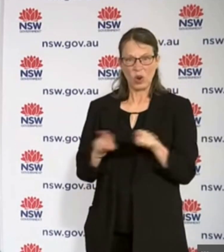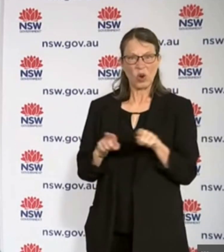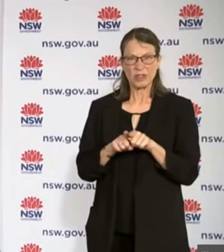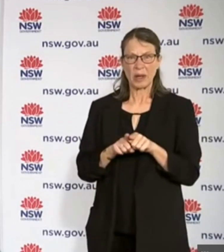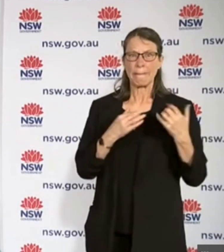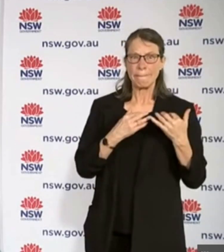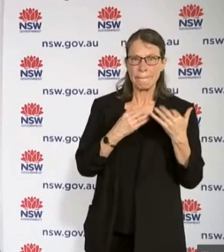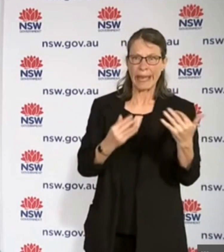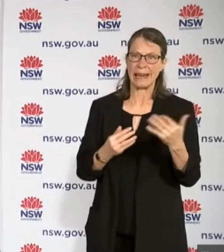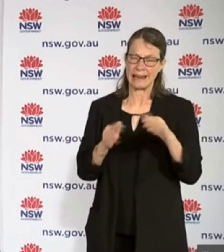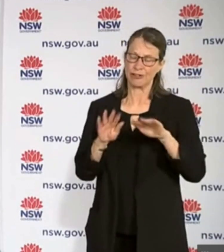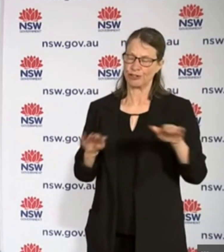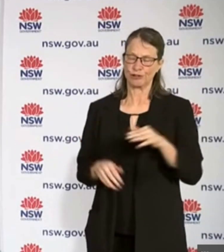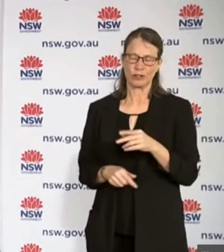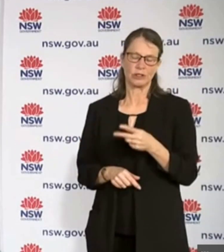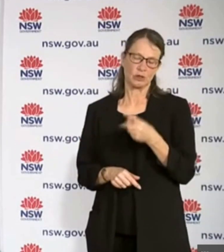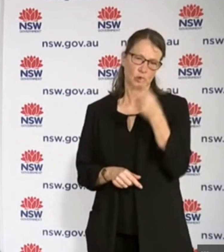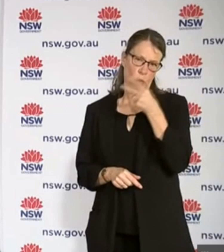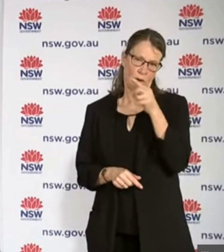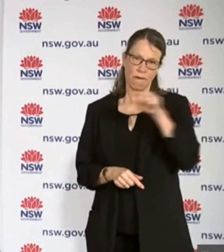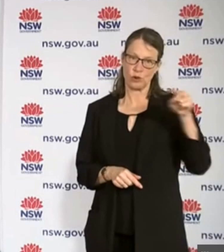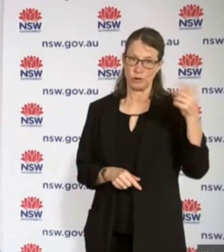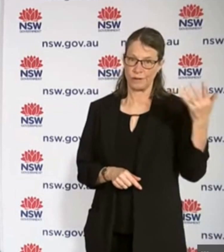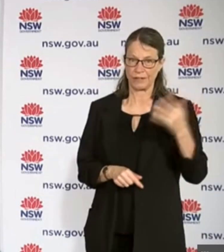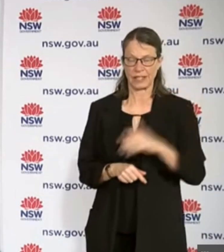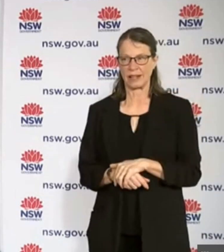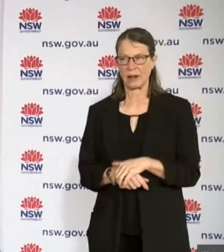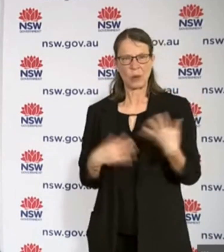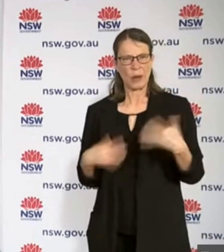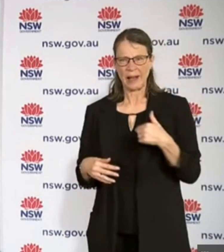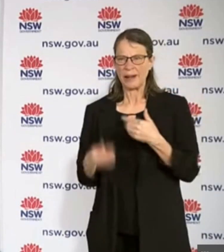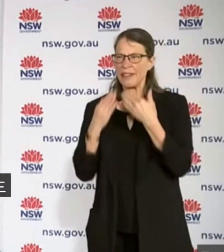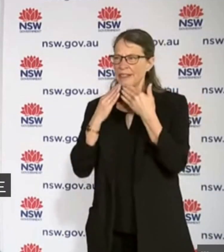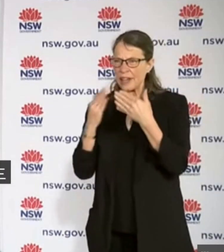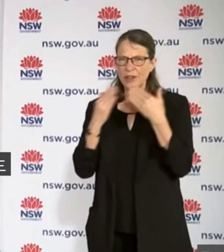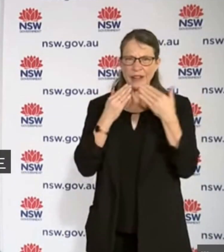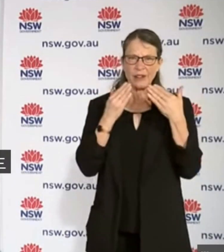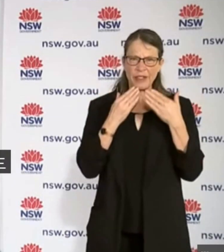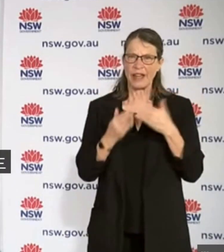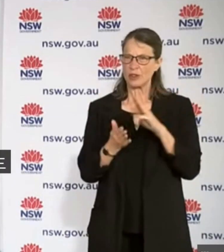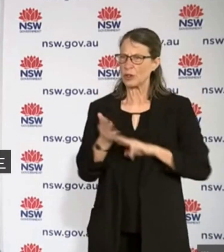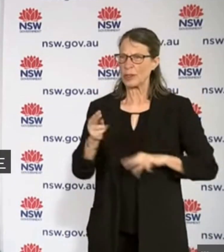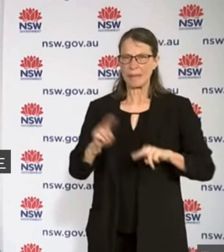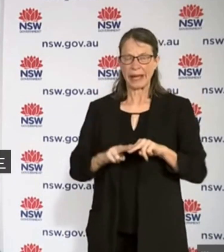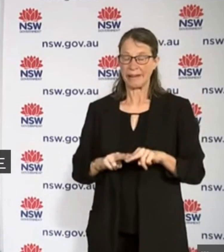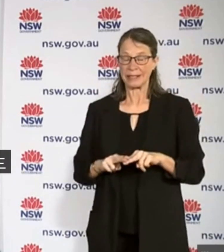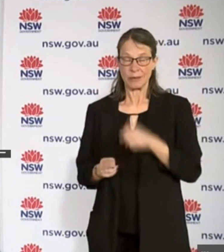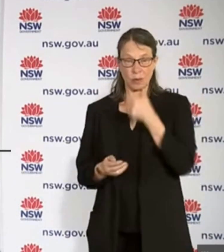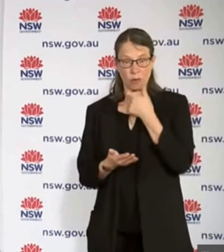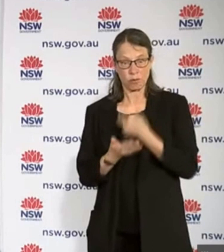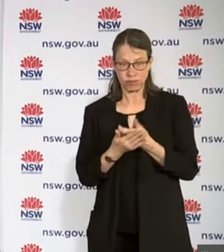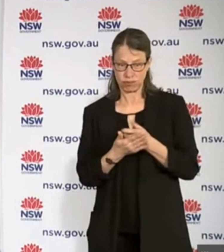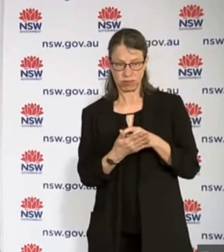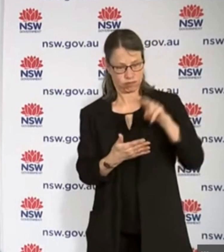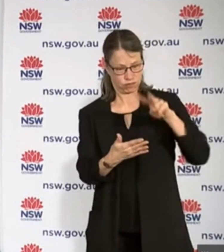cohort of our 12 to 15-year-olds. And I'm just so thankful to parents. I mean, Dr. Chant and I could not believe the stats of having